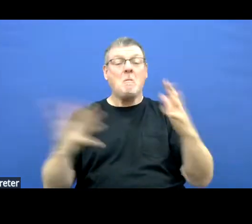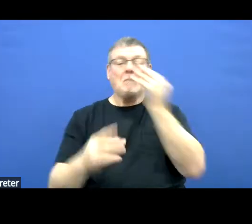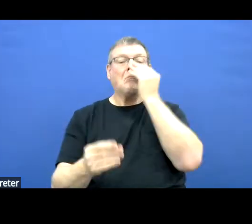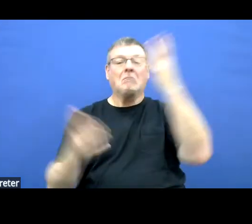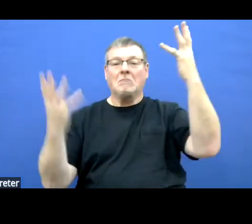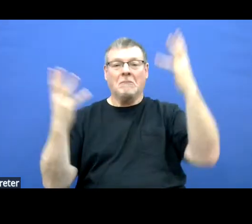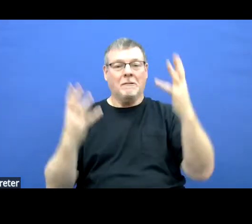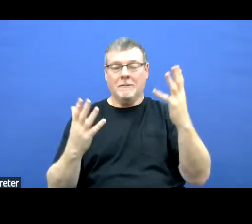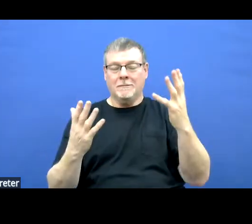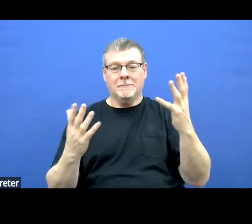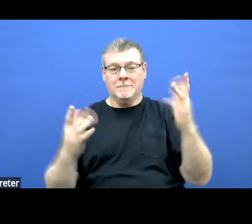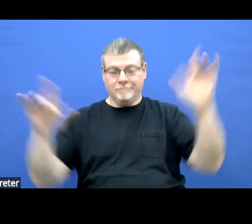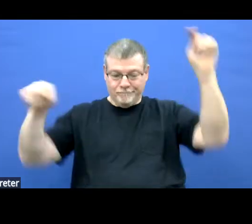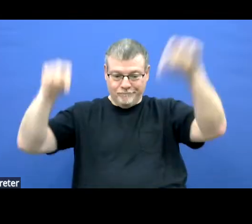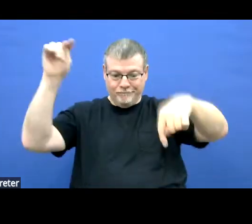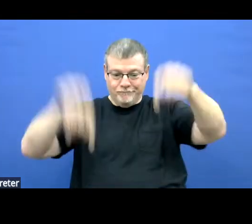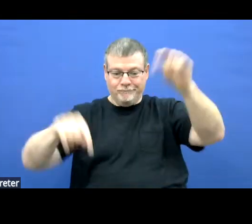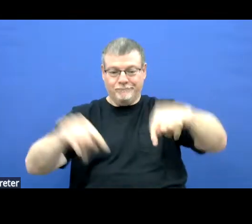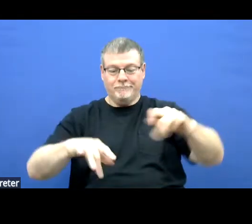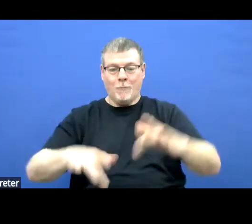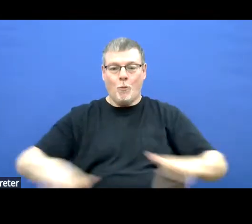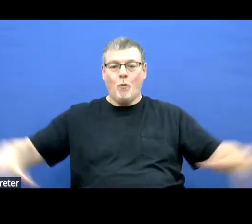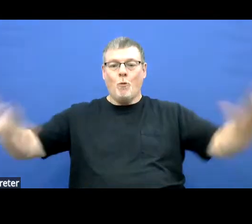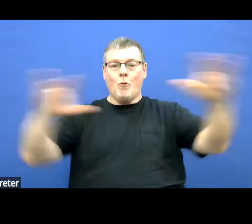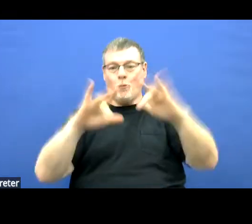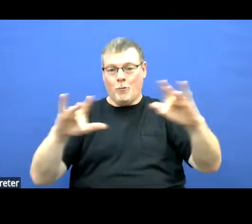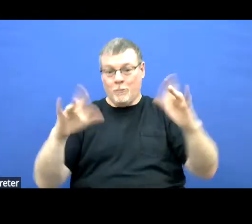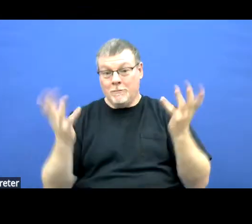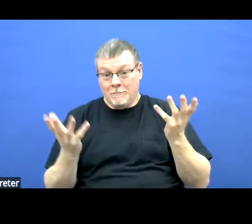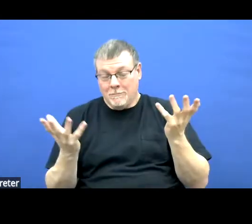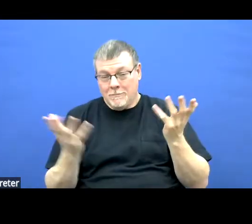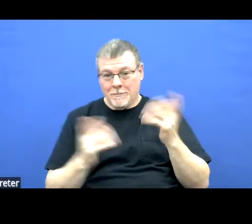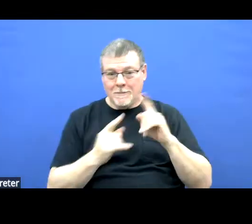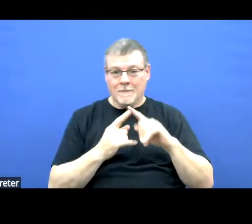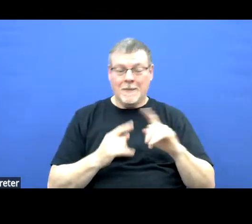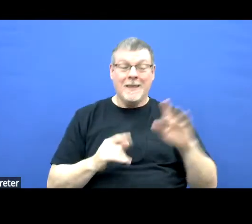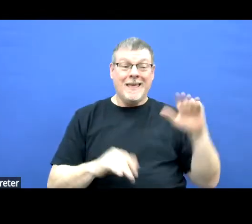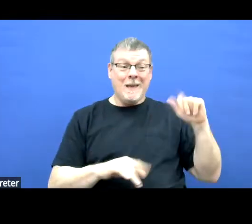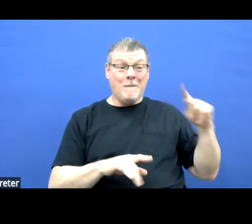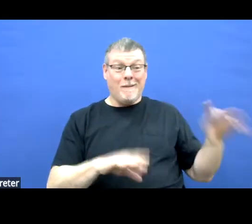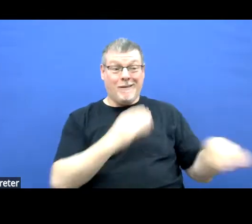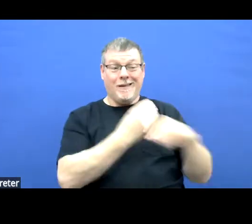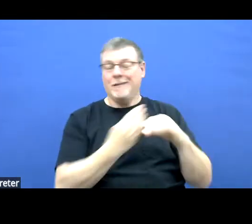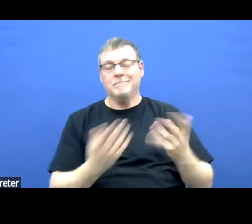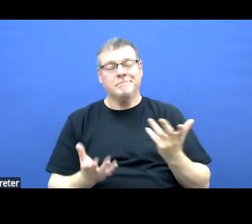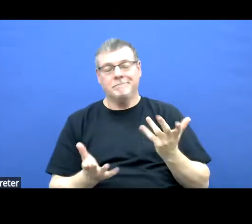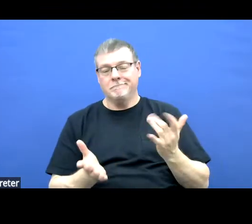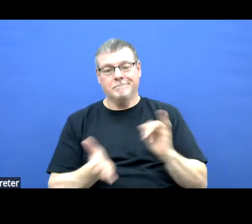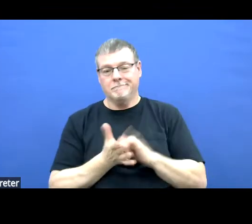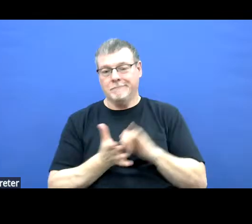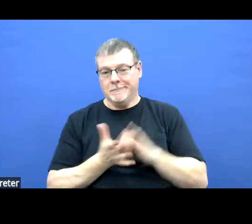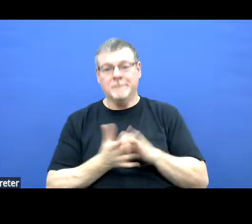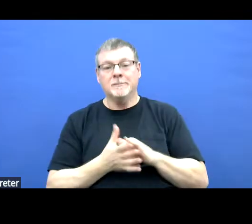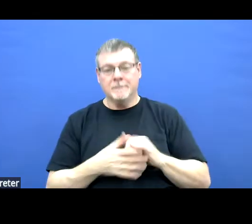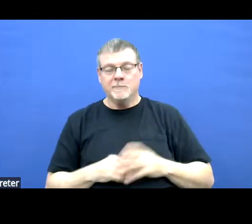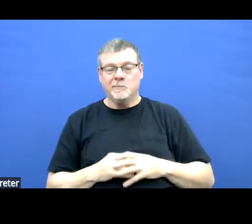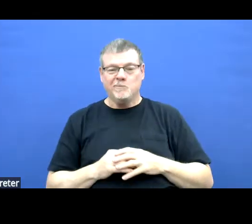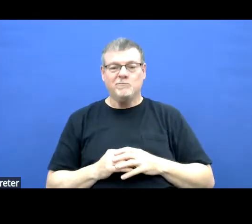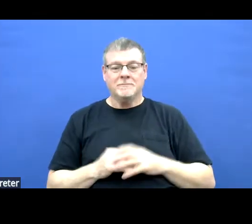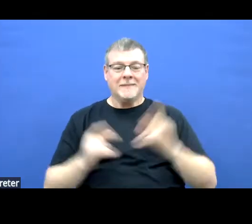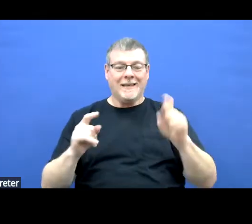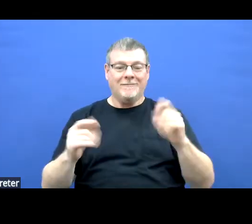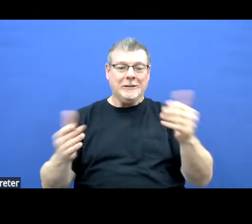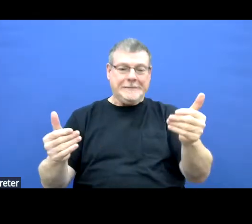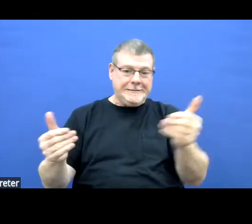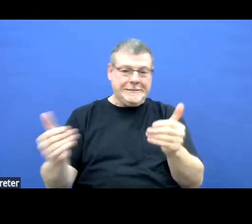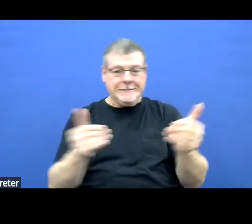east, it would fall into the ball field. With those apartments there, they can't do that anymore. They have to kind